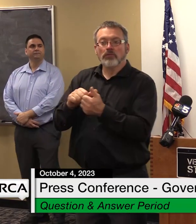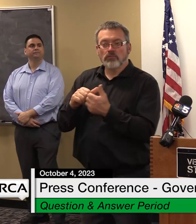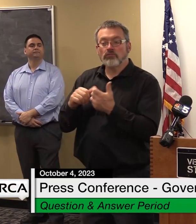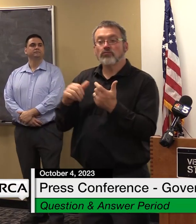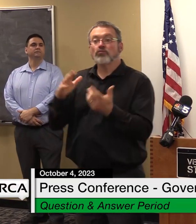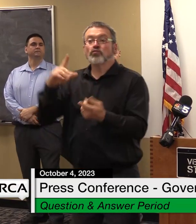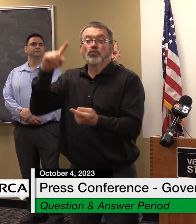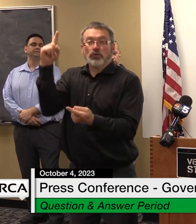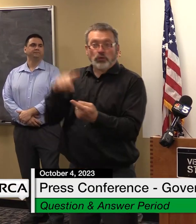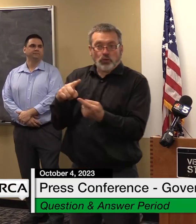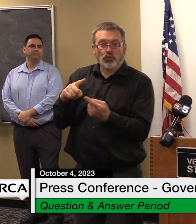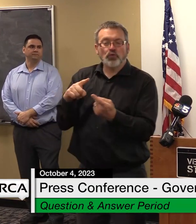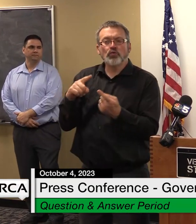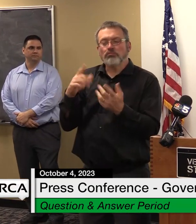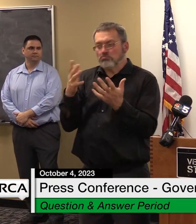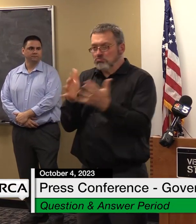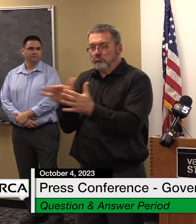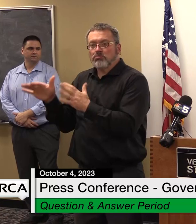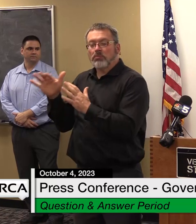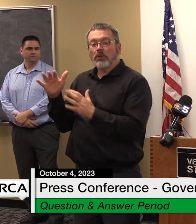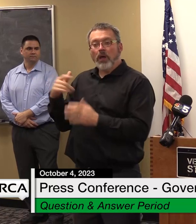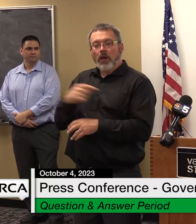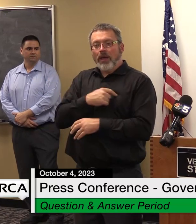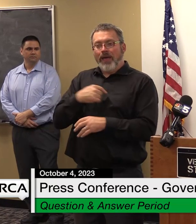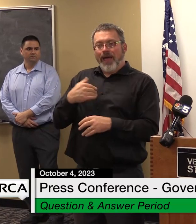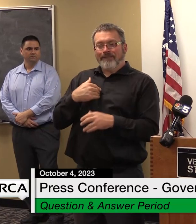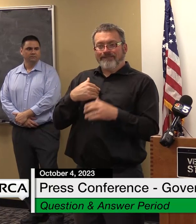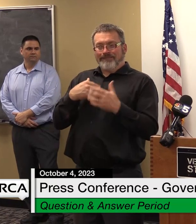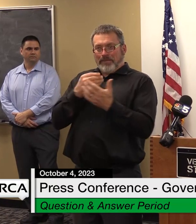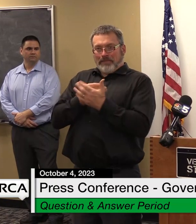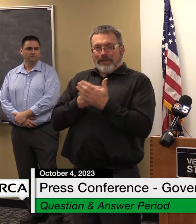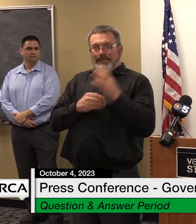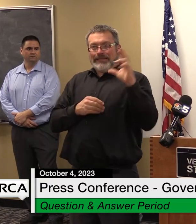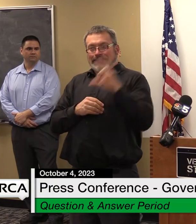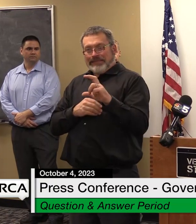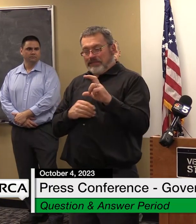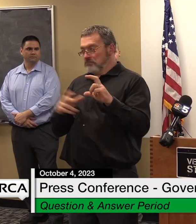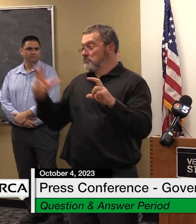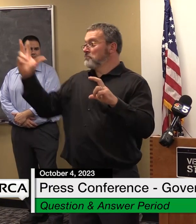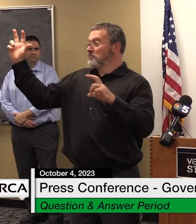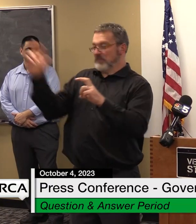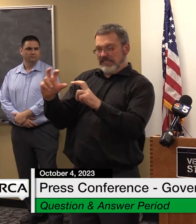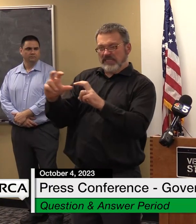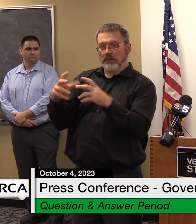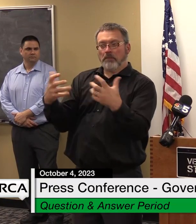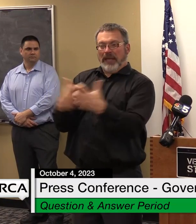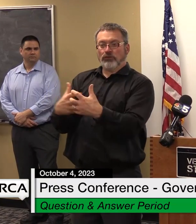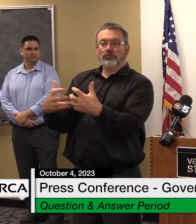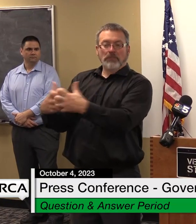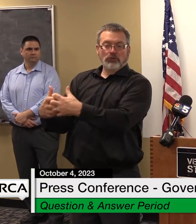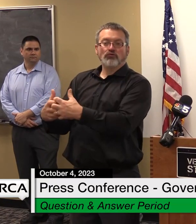what we have to put in the match money. So that'll be reduced from